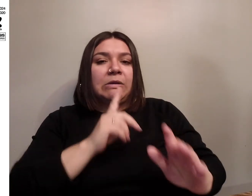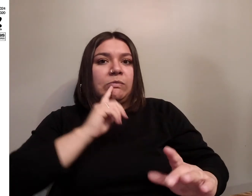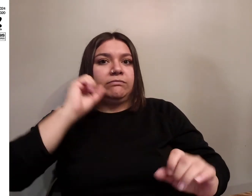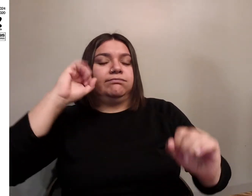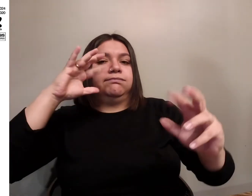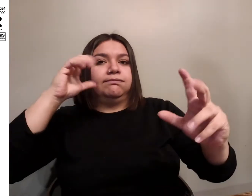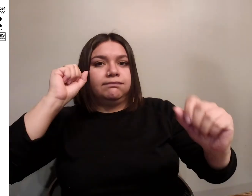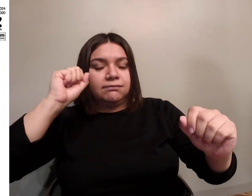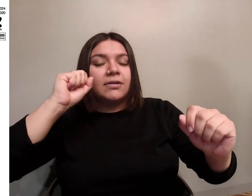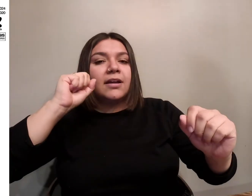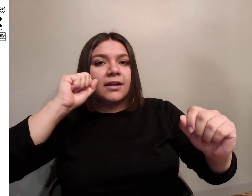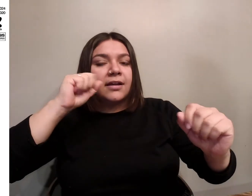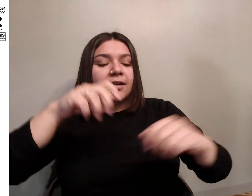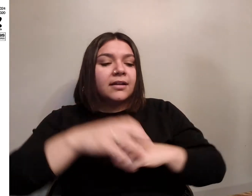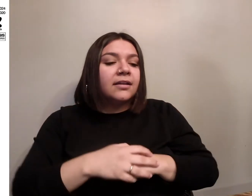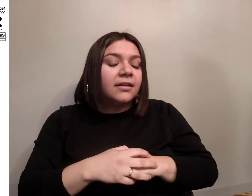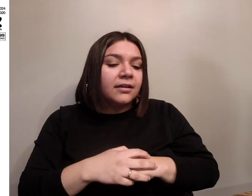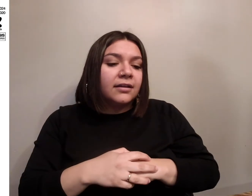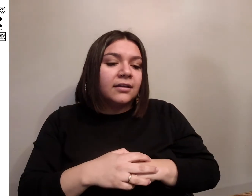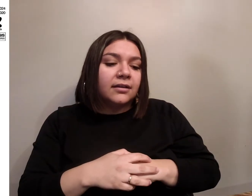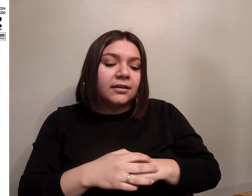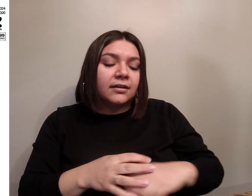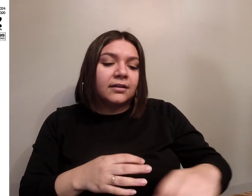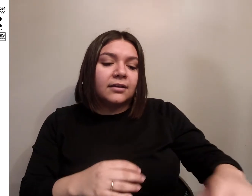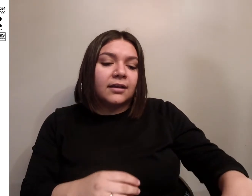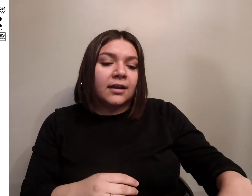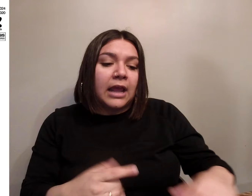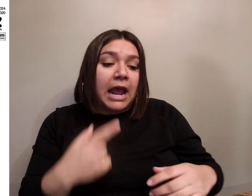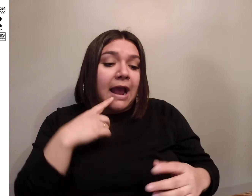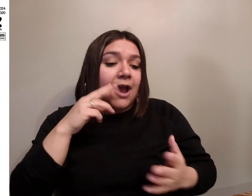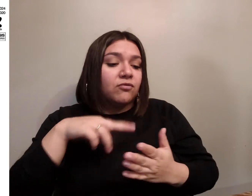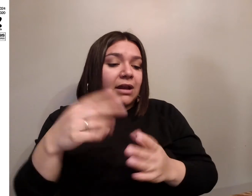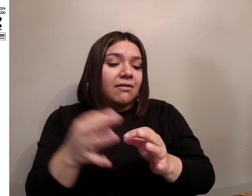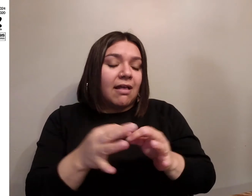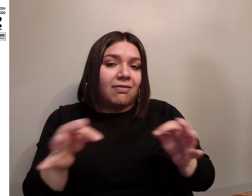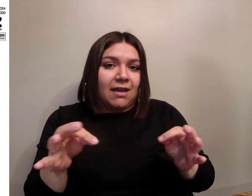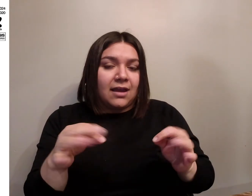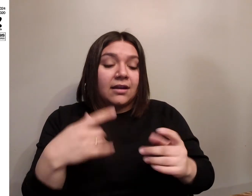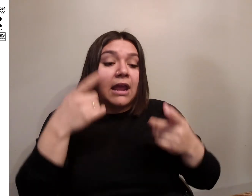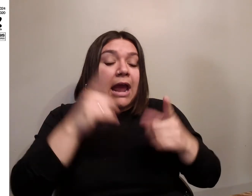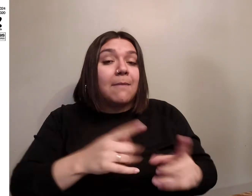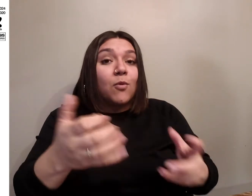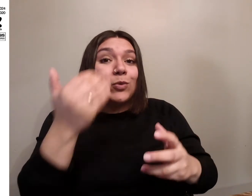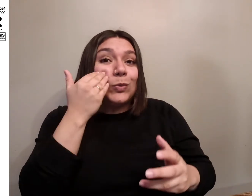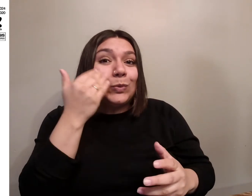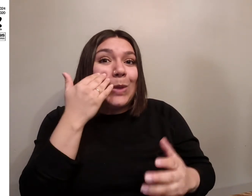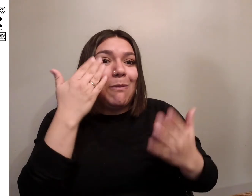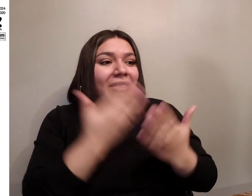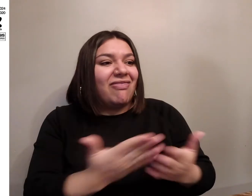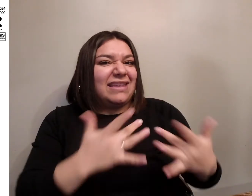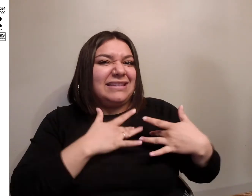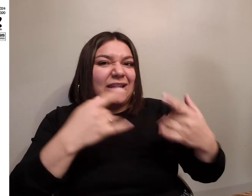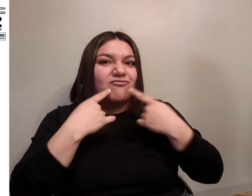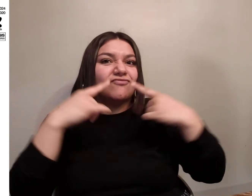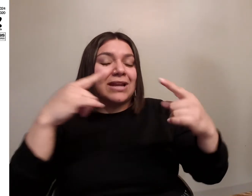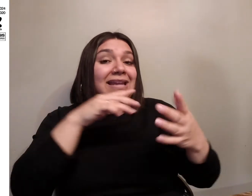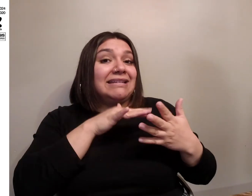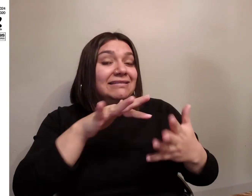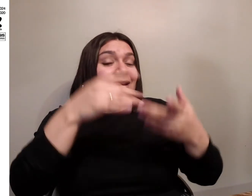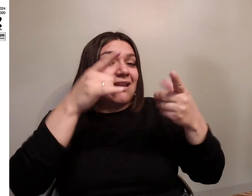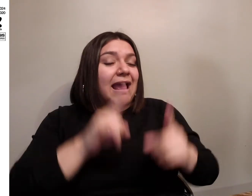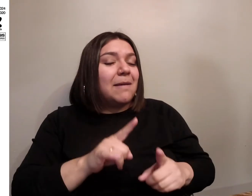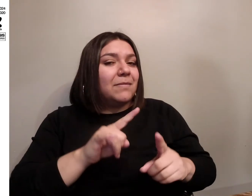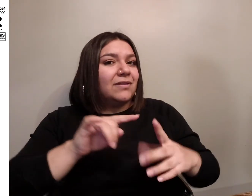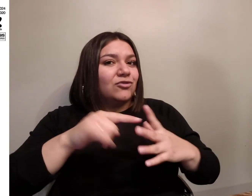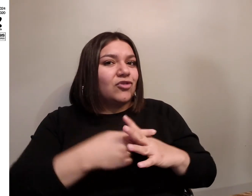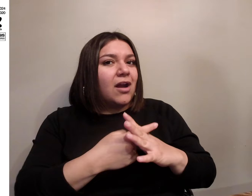these swabs made in Italy. It's extraordinary, and I'm, you know, I read you that line, when you want